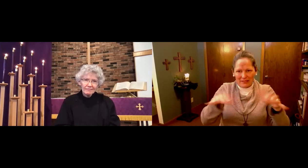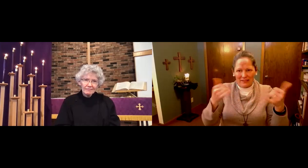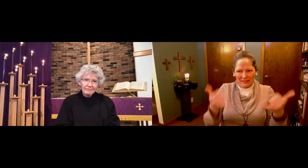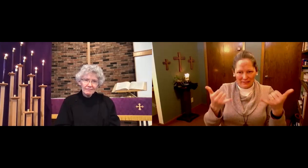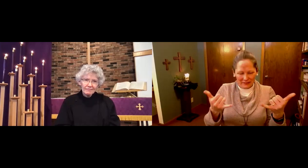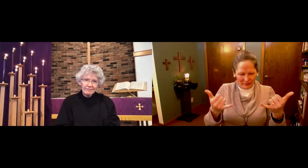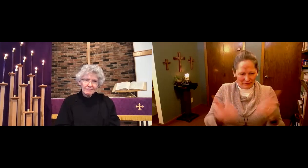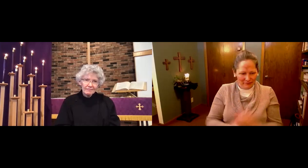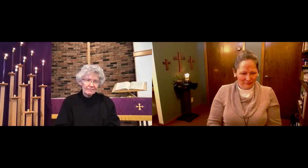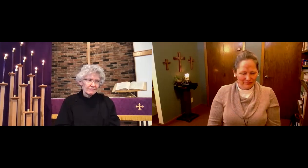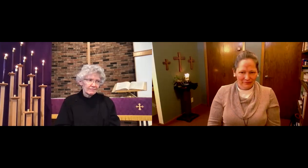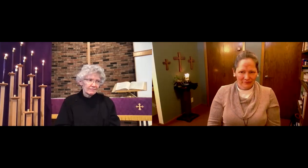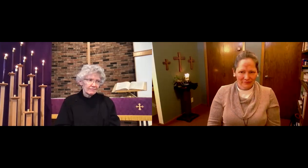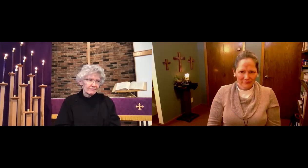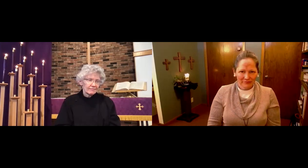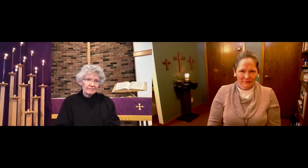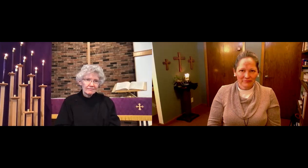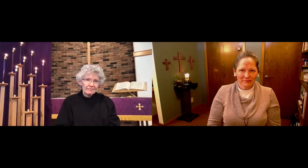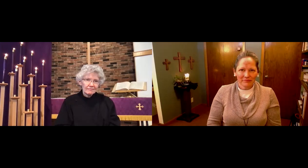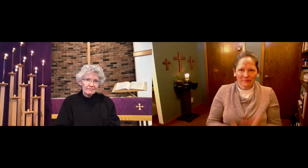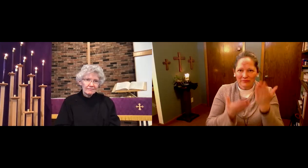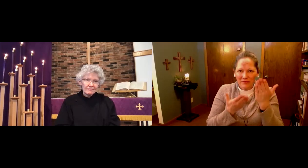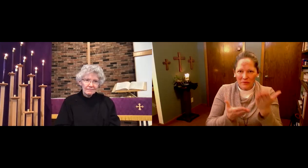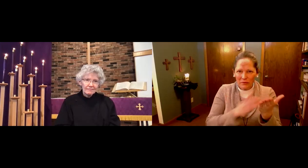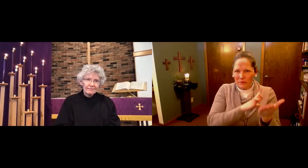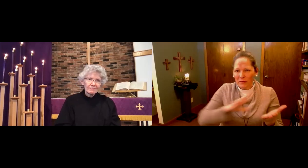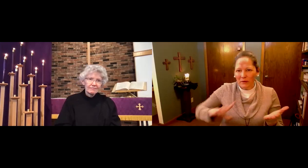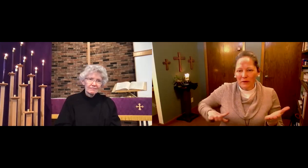Receive this blessing before you go.